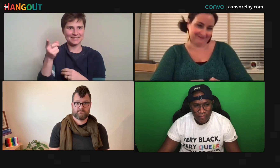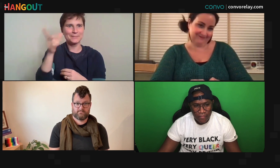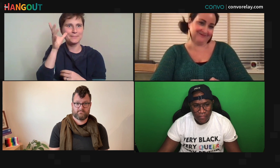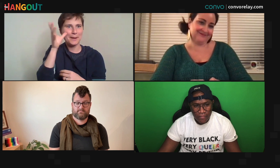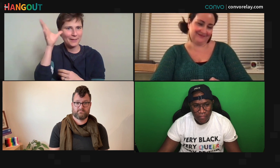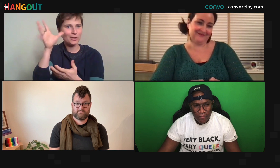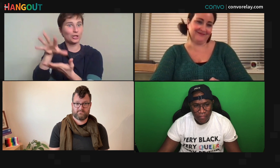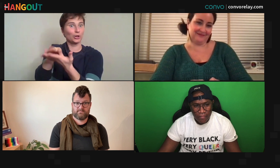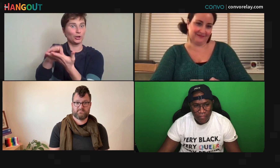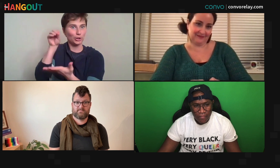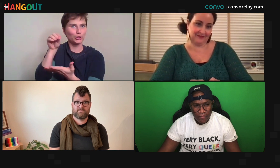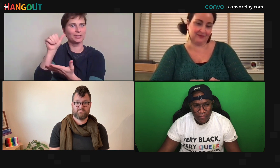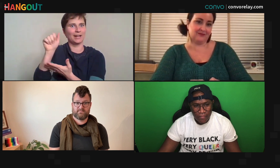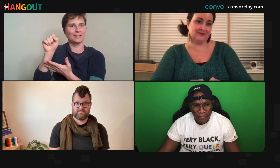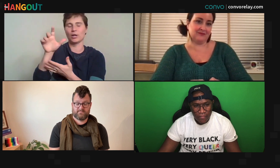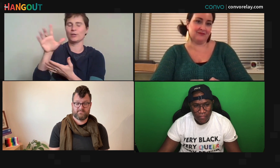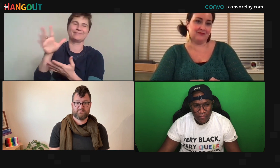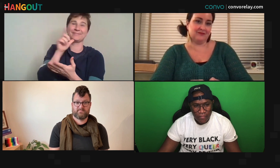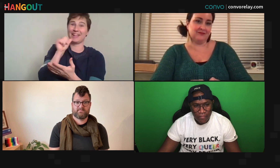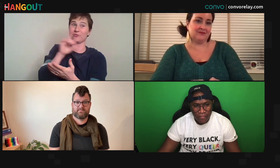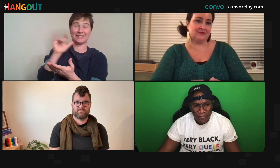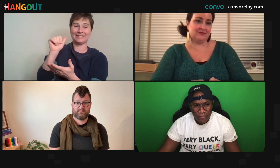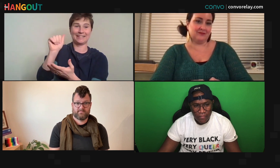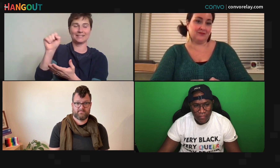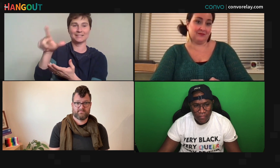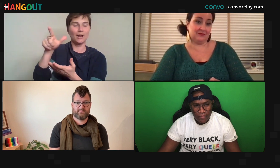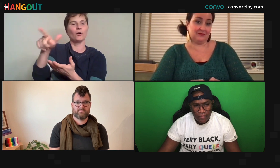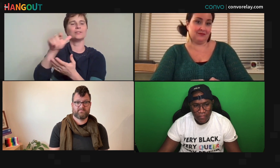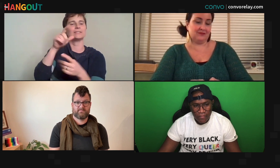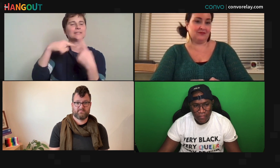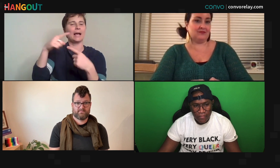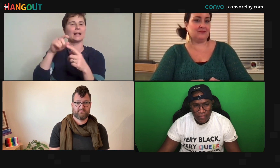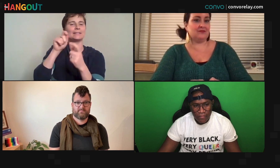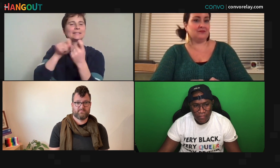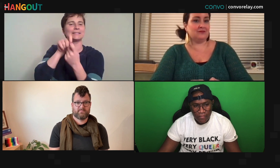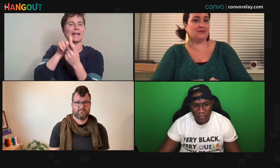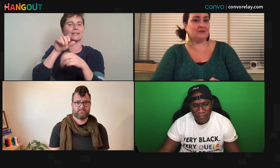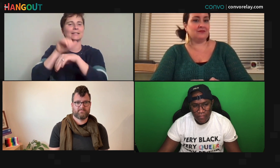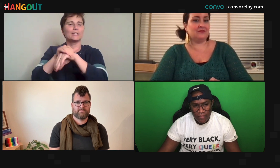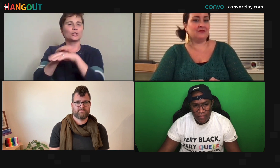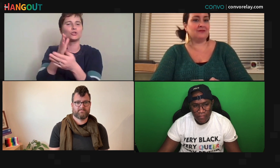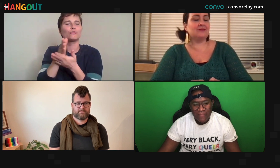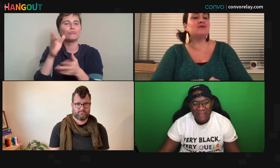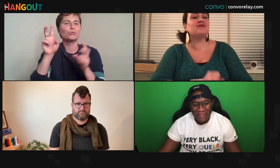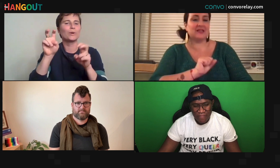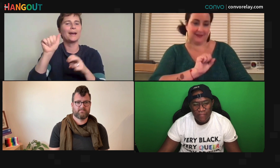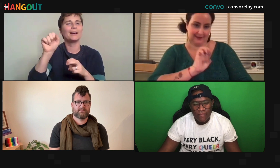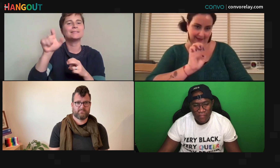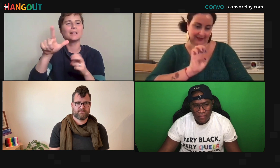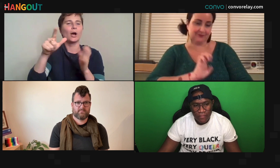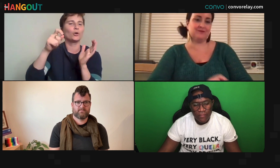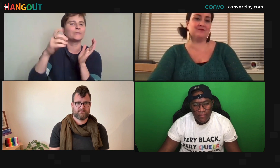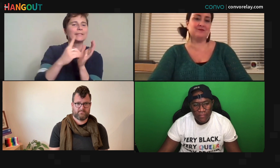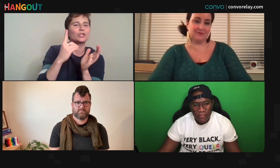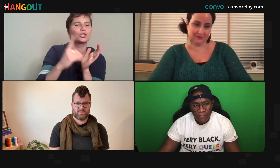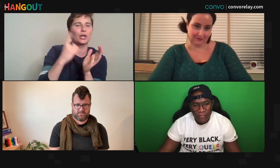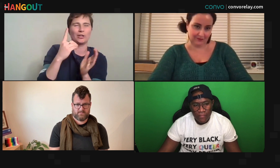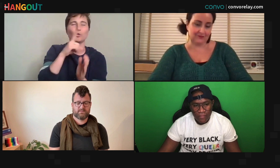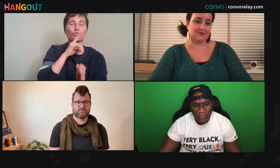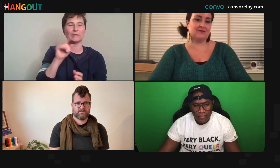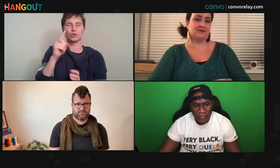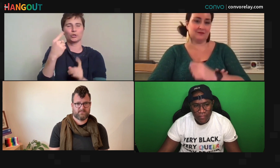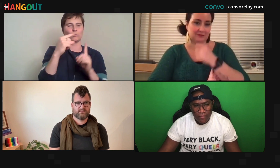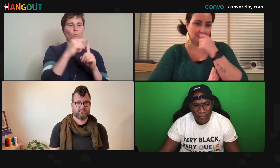see hearing authors. And I'm seeing a lot of parents like my own